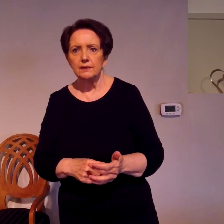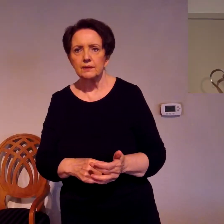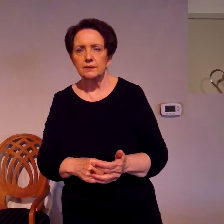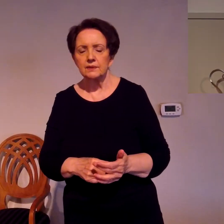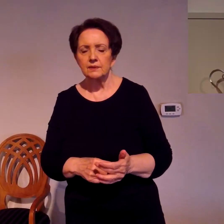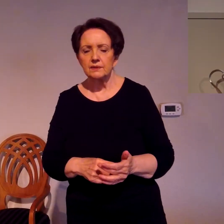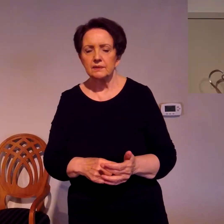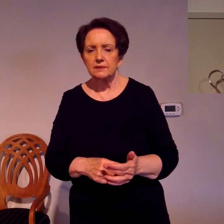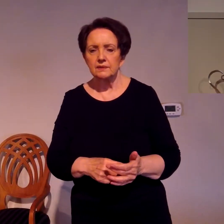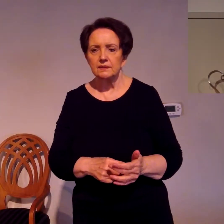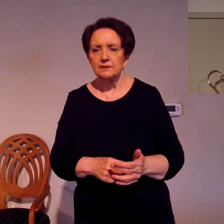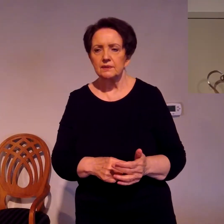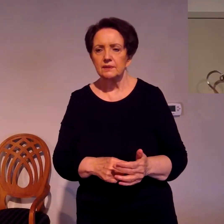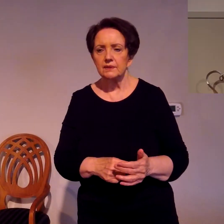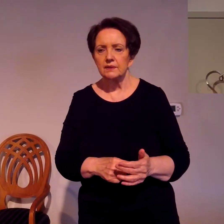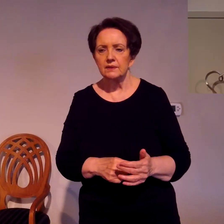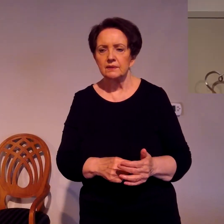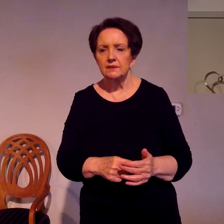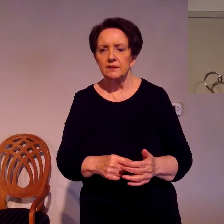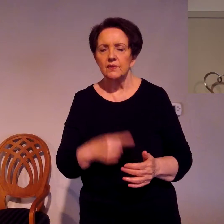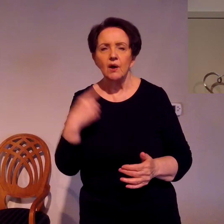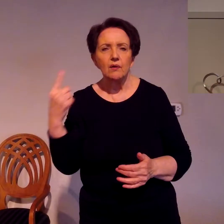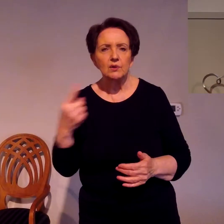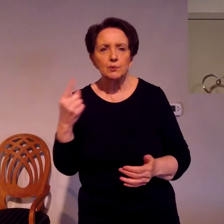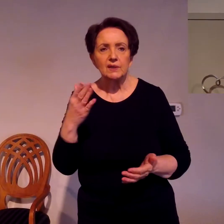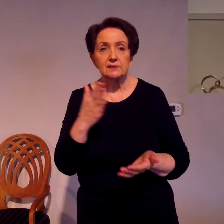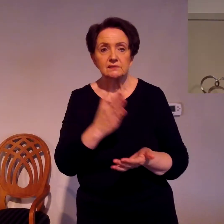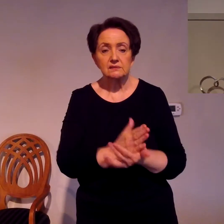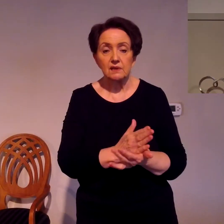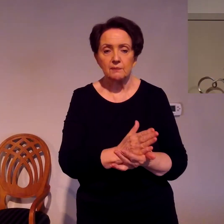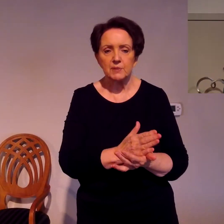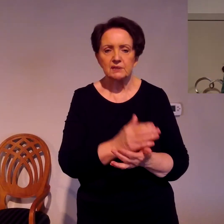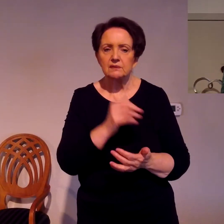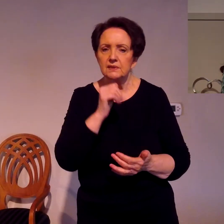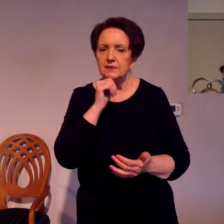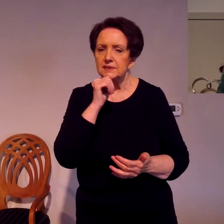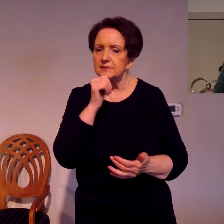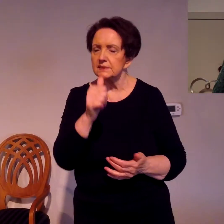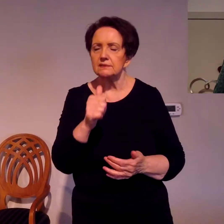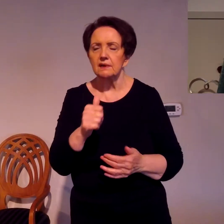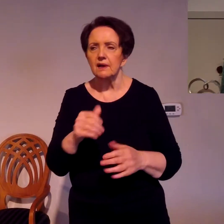inference is to not get on it at all. Because once you're up and running,